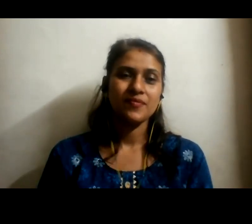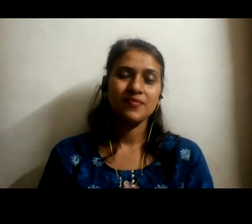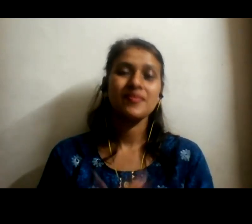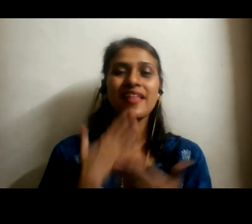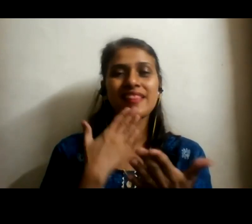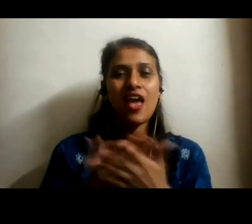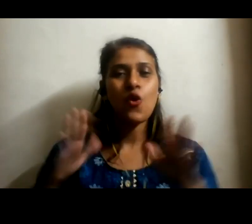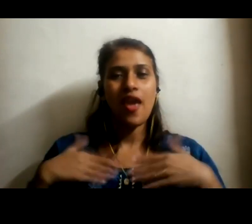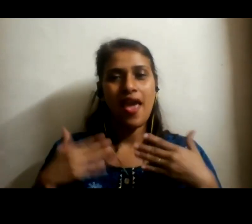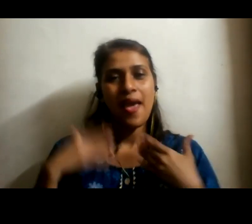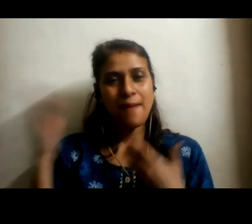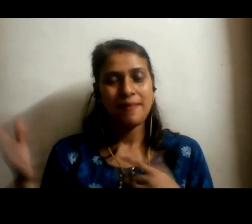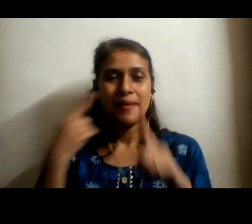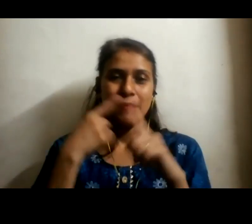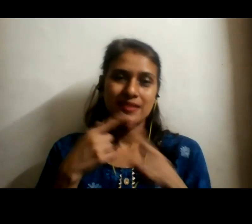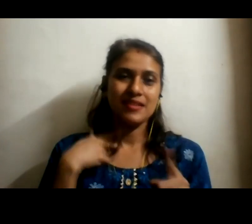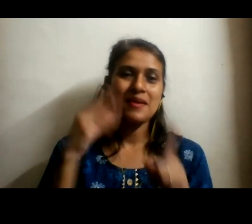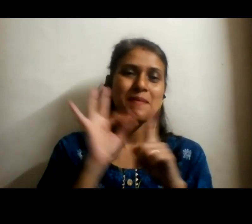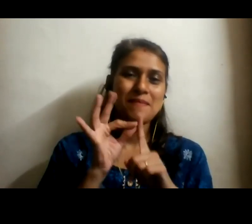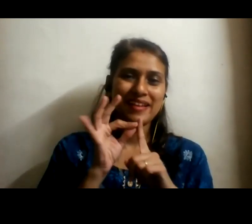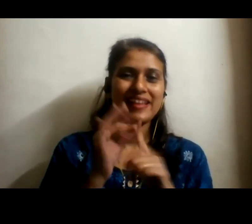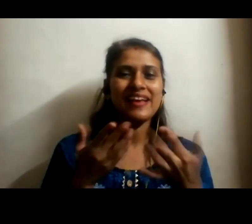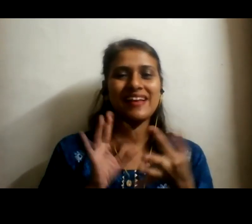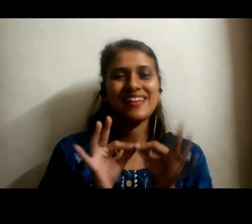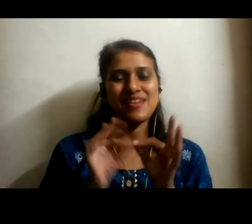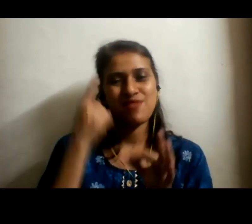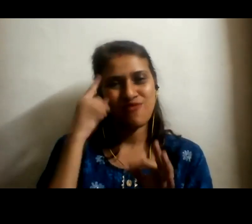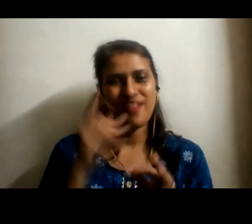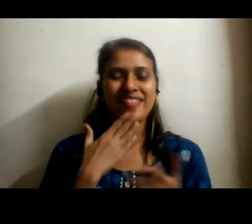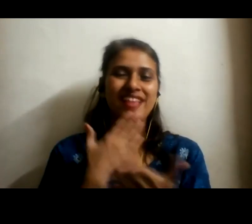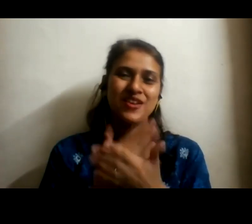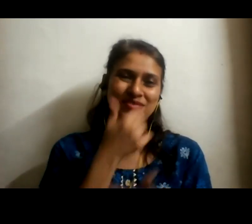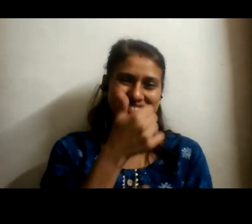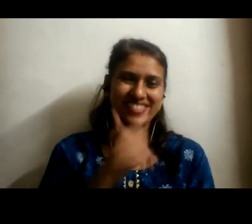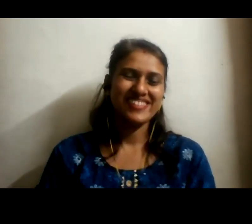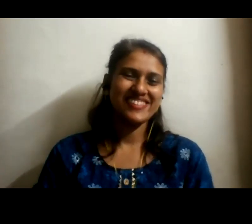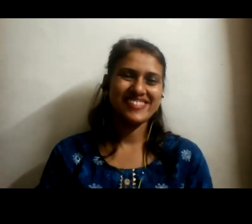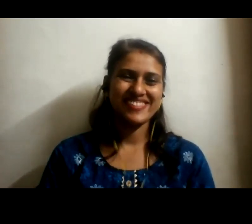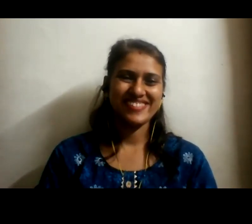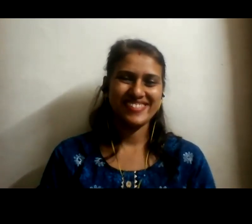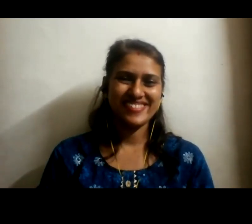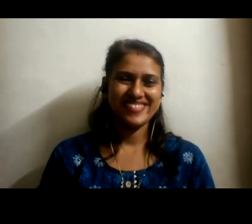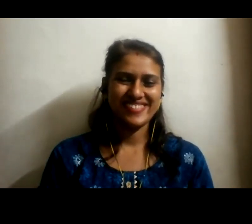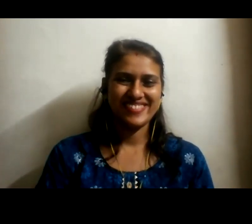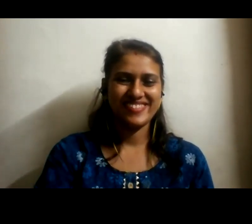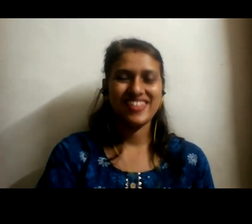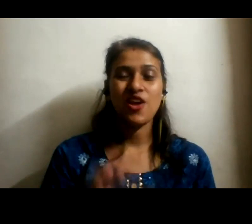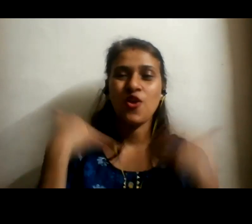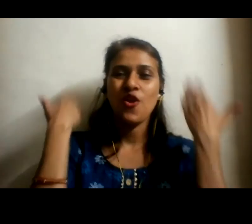Thank Arun and Preeti for being supportive to me. It was a pleasure meeting Arun also after such a long